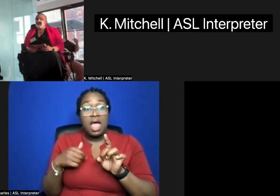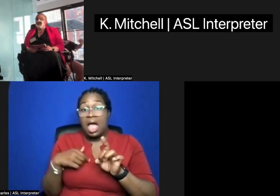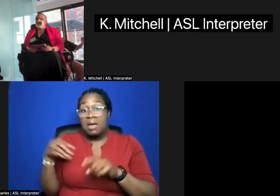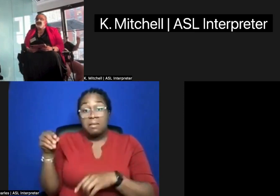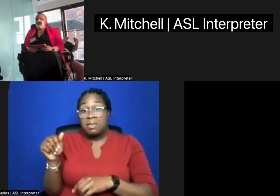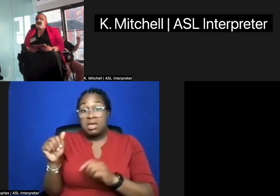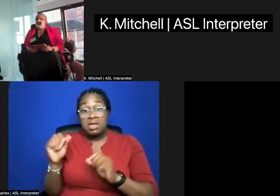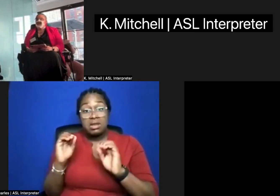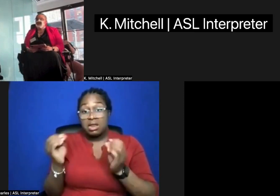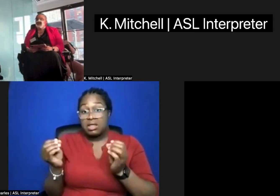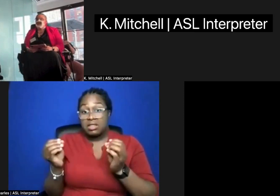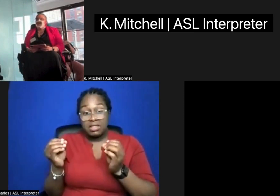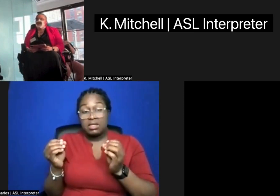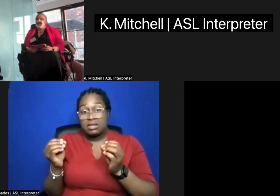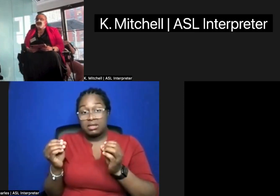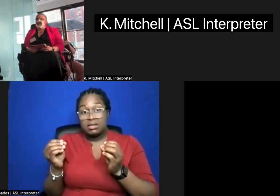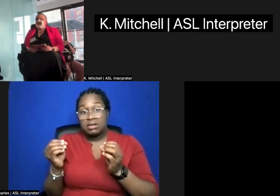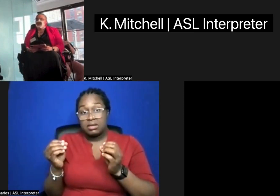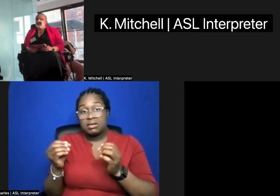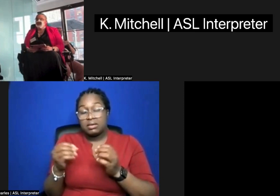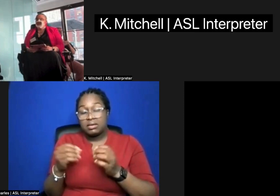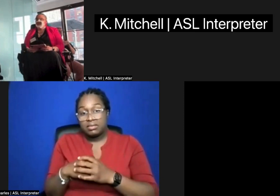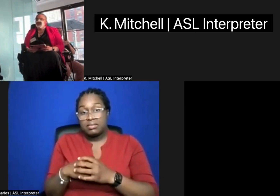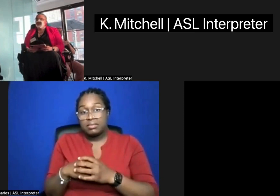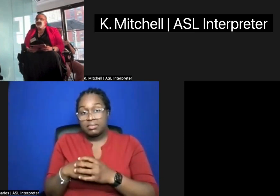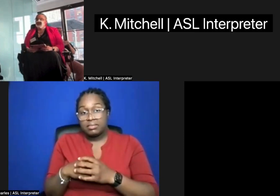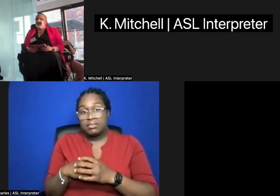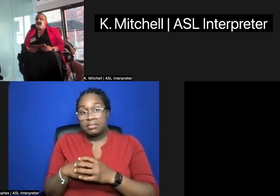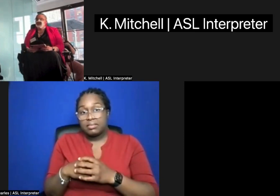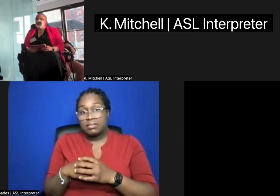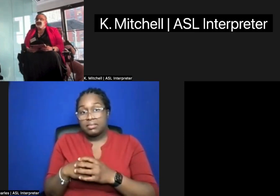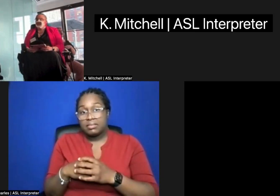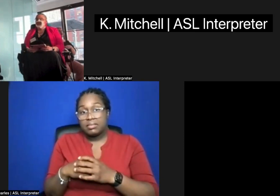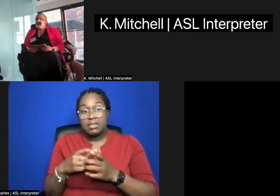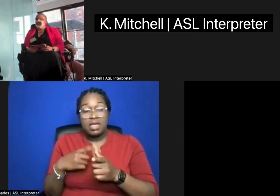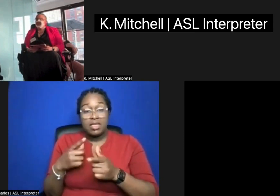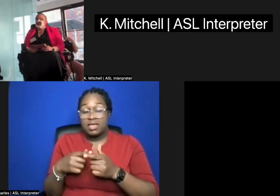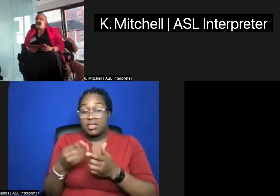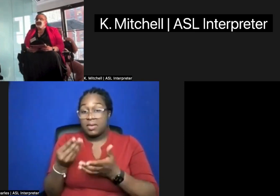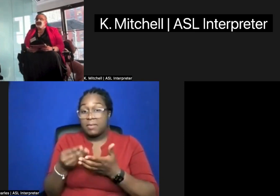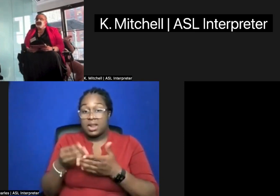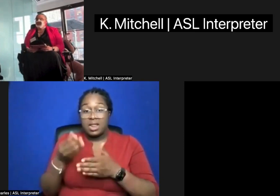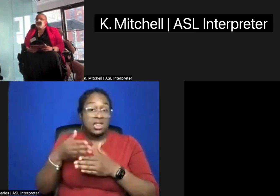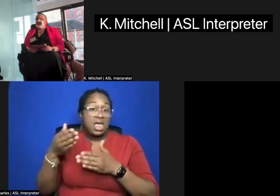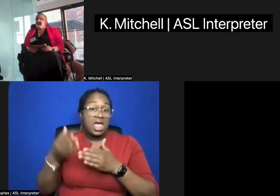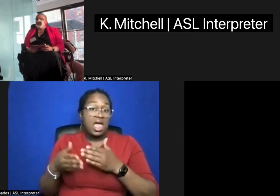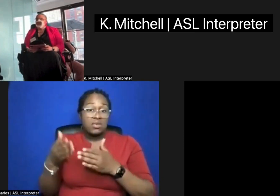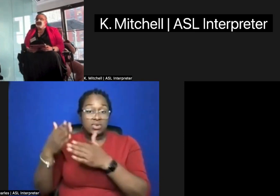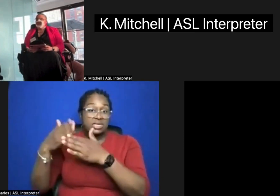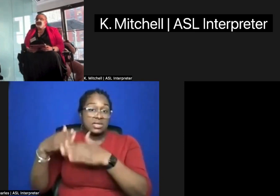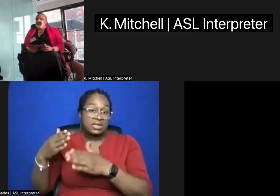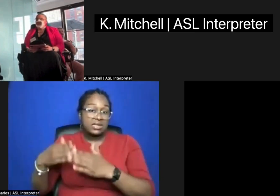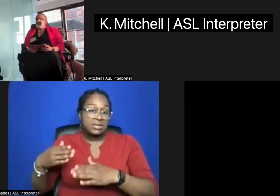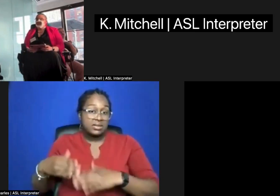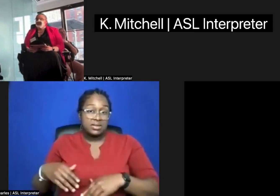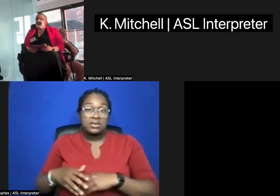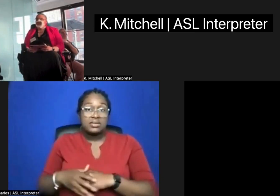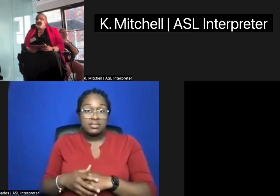took a third of the funds at the end of, of the settlement. And that